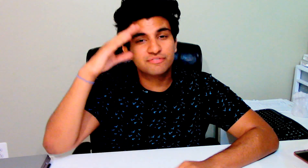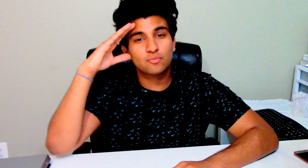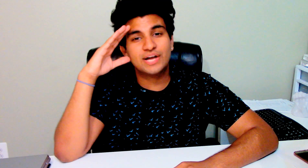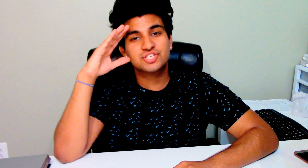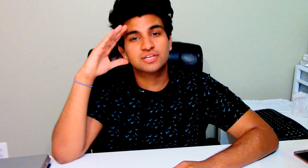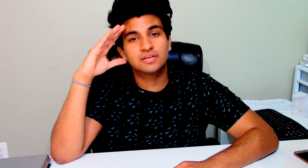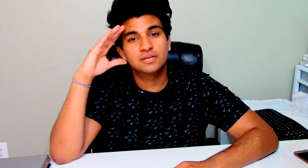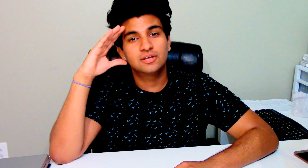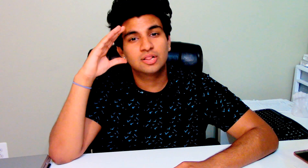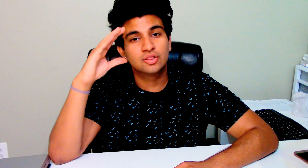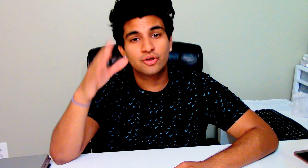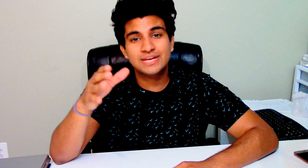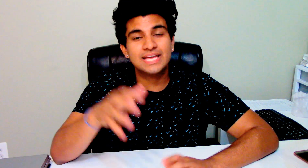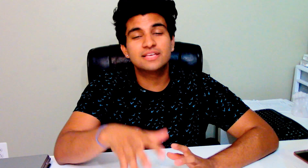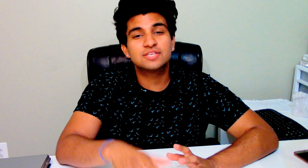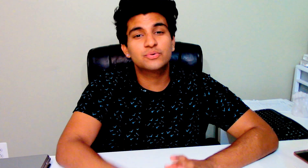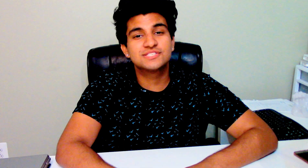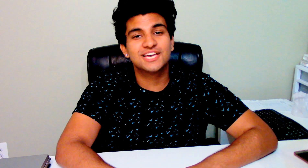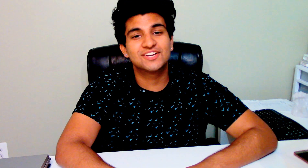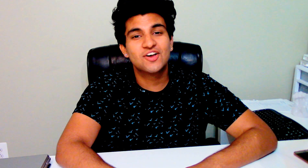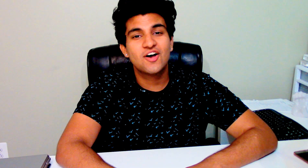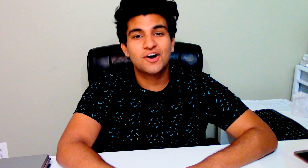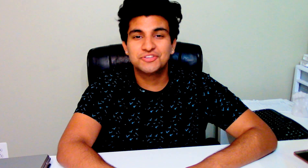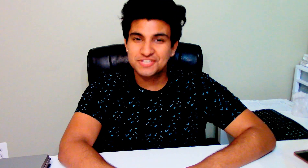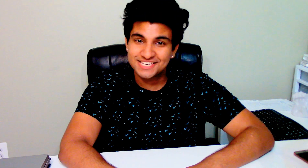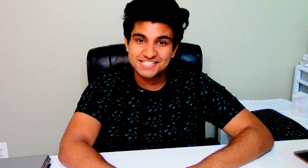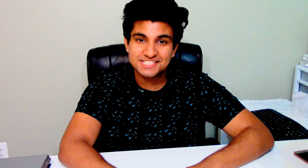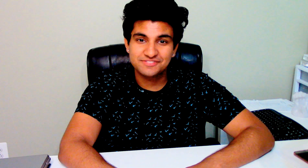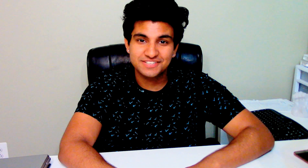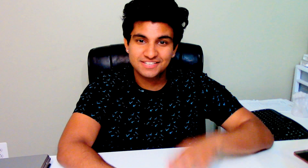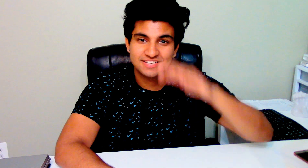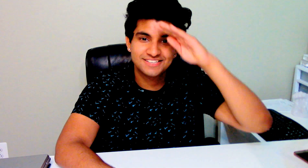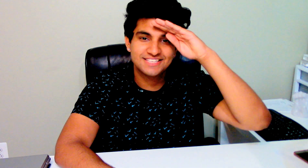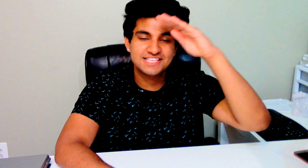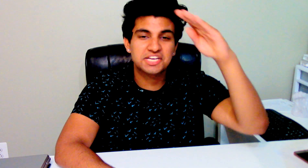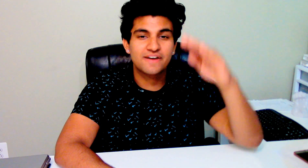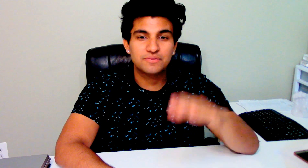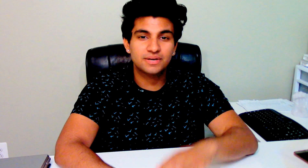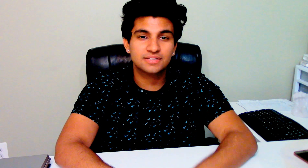watching Learning ASL with Zain on Zainny Z TV. Take care everybody.